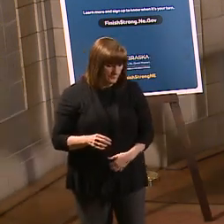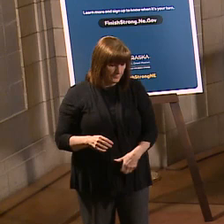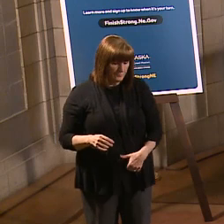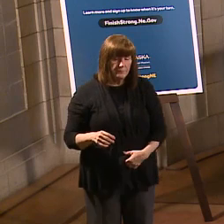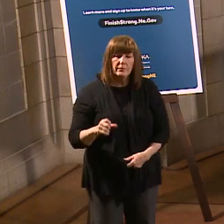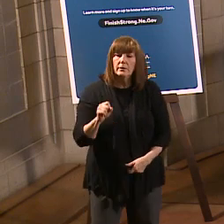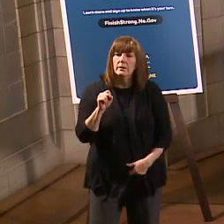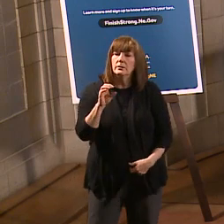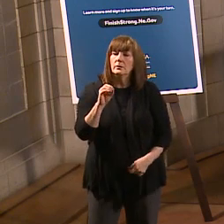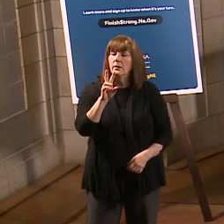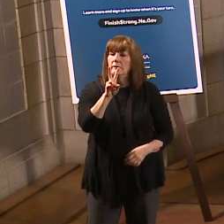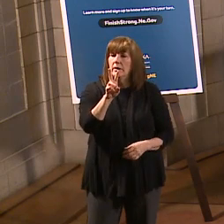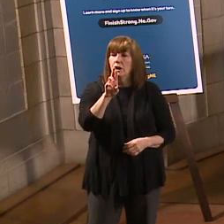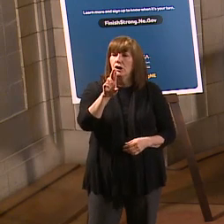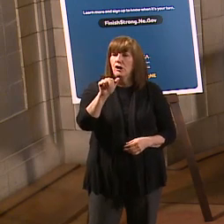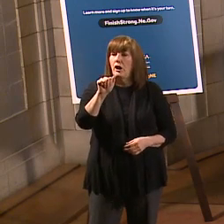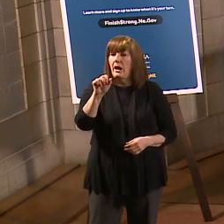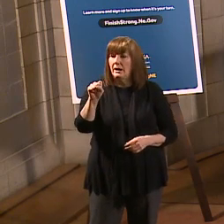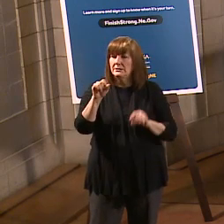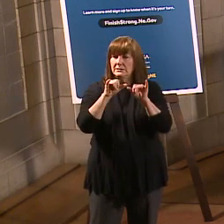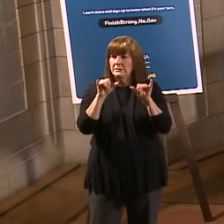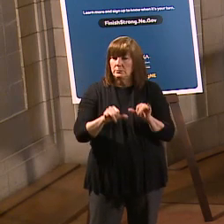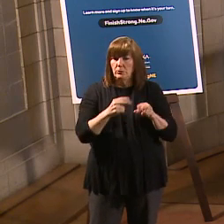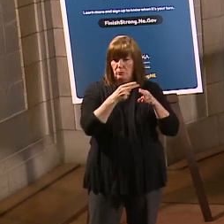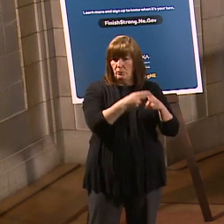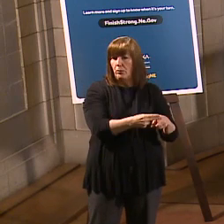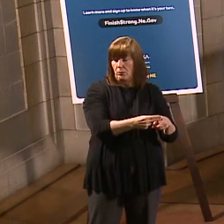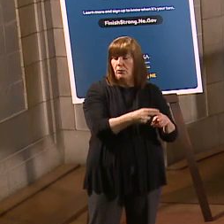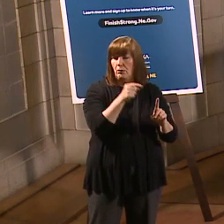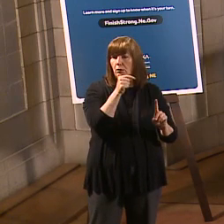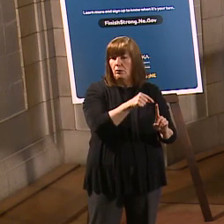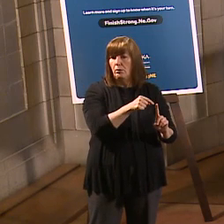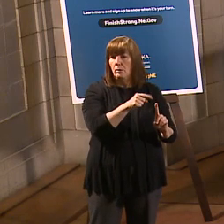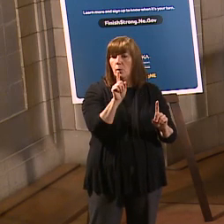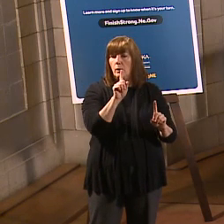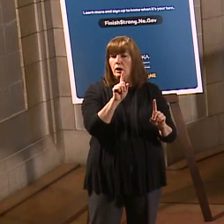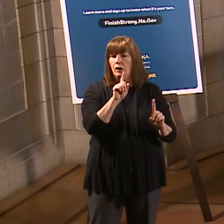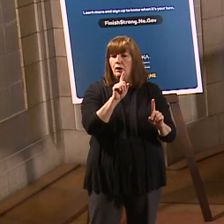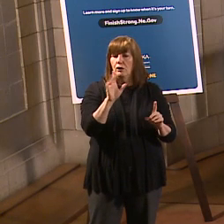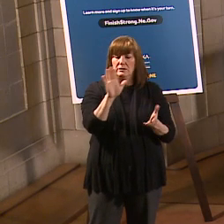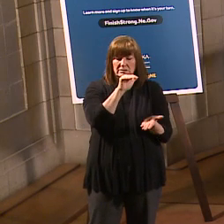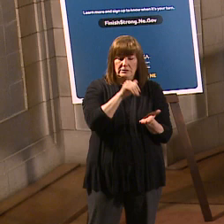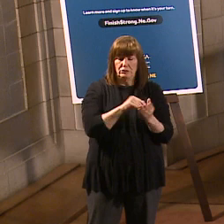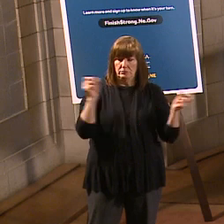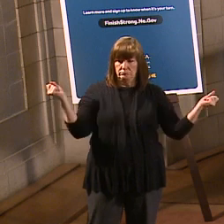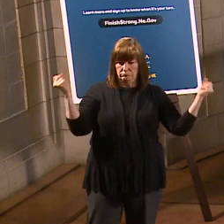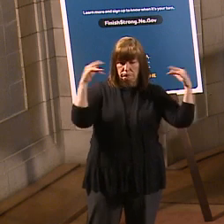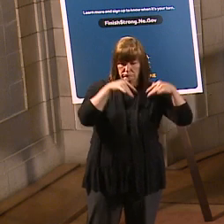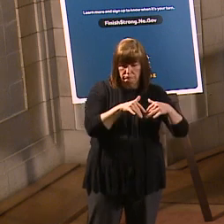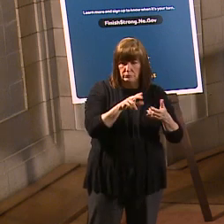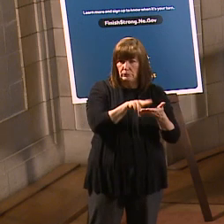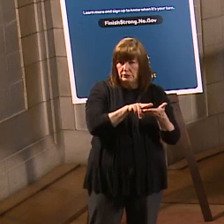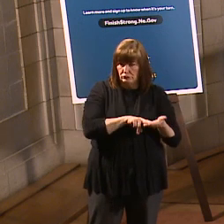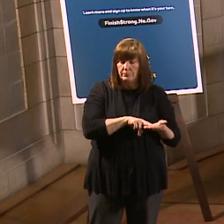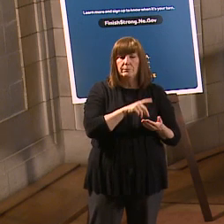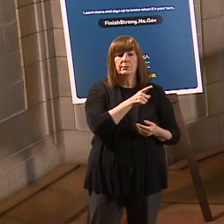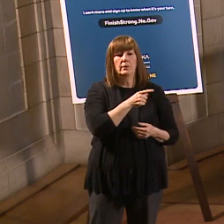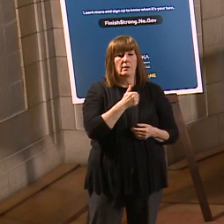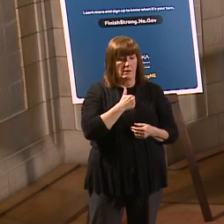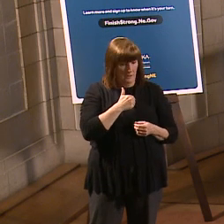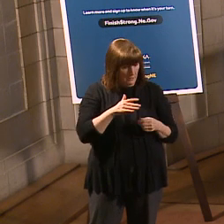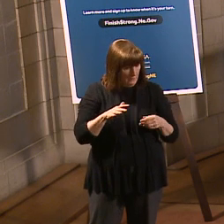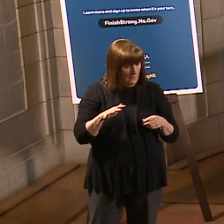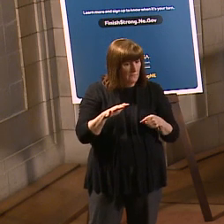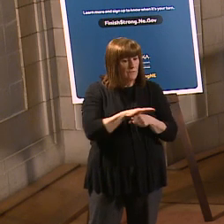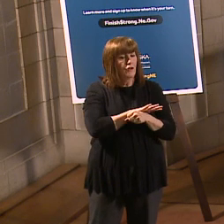Sure. So for the VRAS system is what we call it, and Central had a fully functional